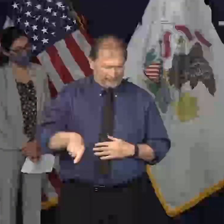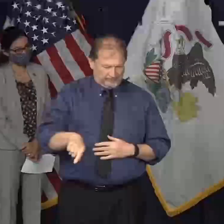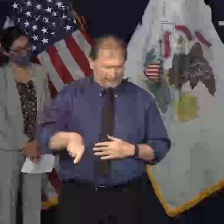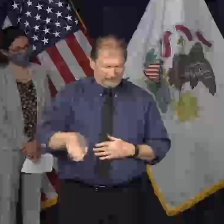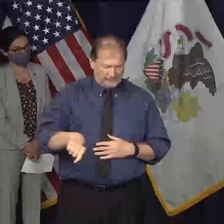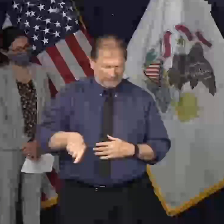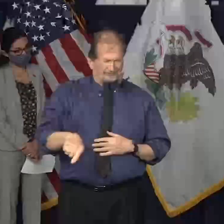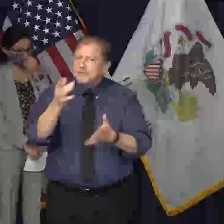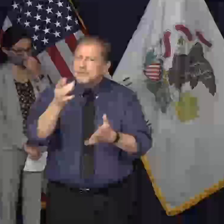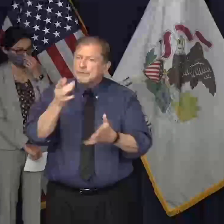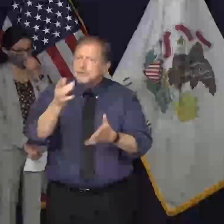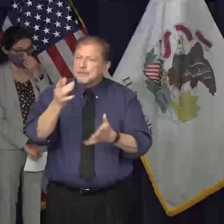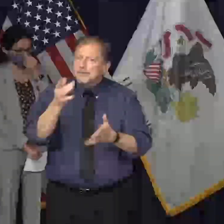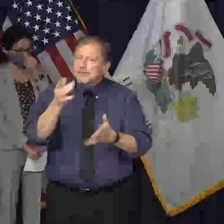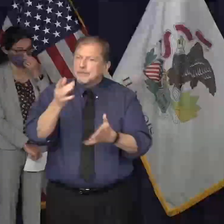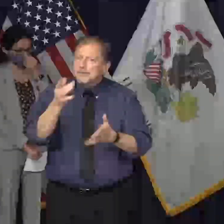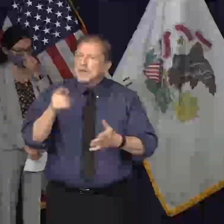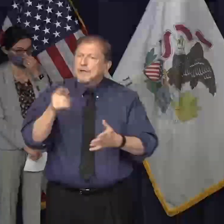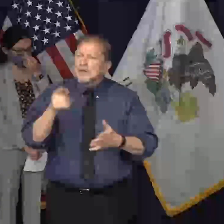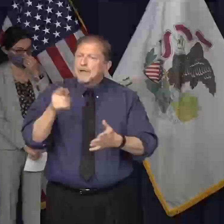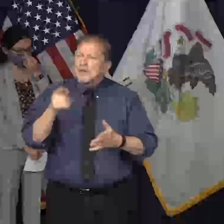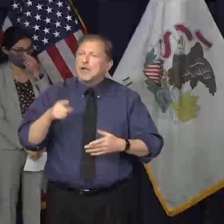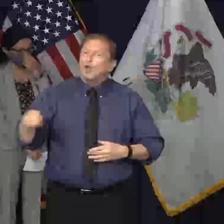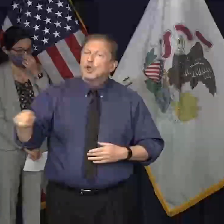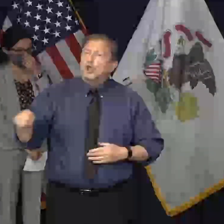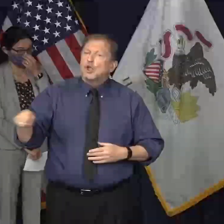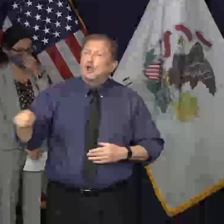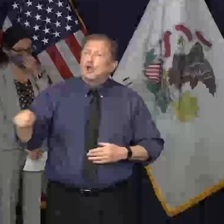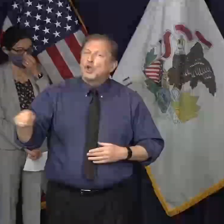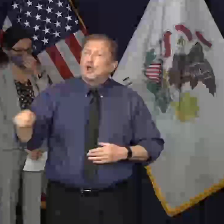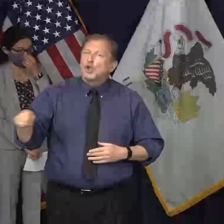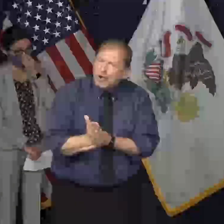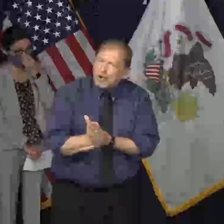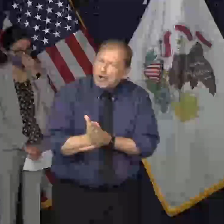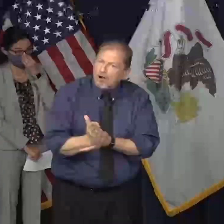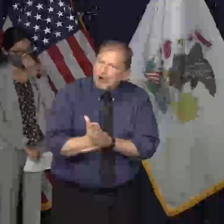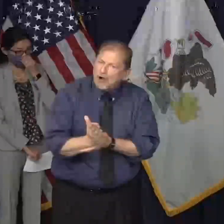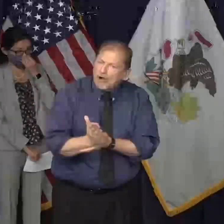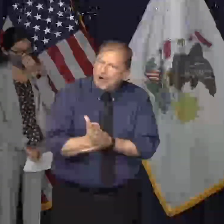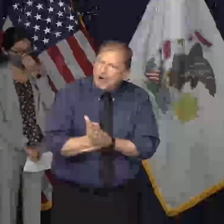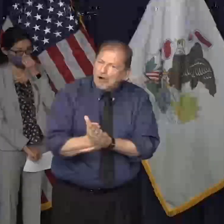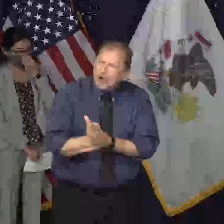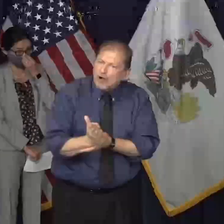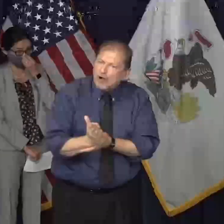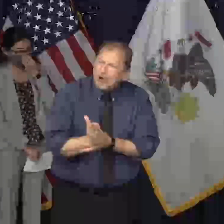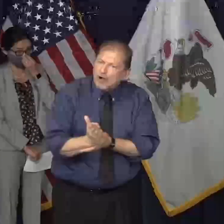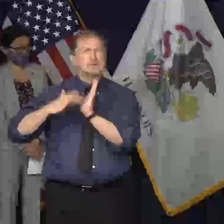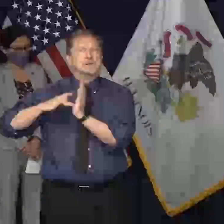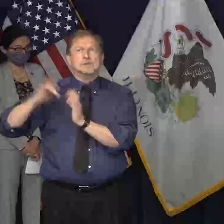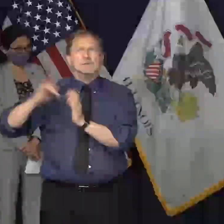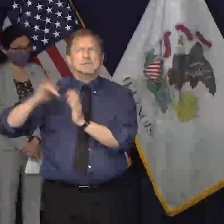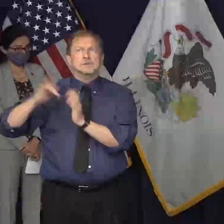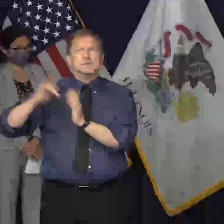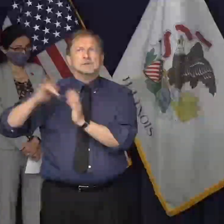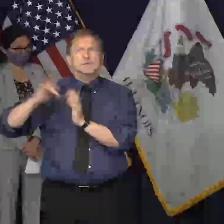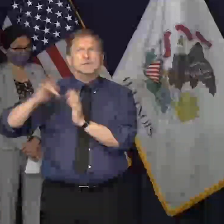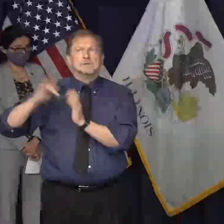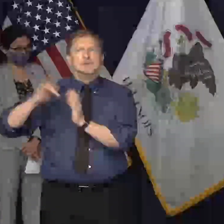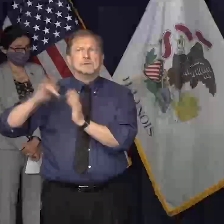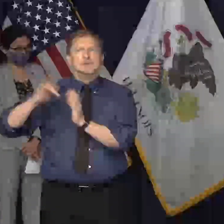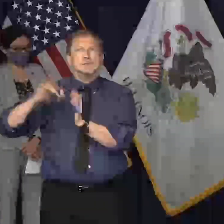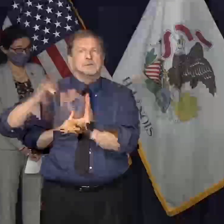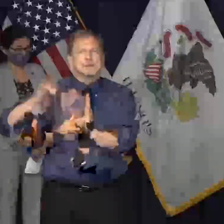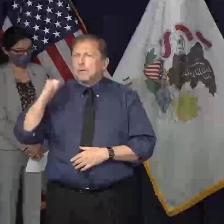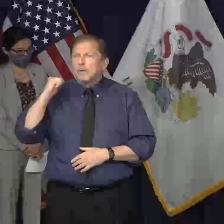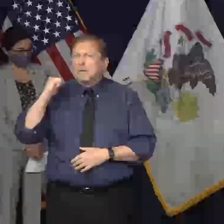to go if you believe an employer in your area is not following CDC guidelines regarding safe and